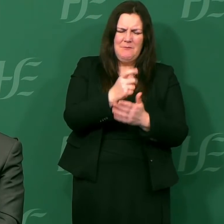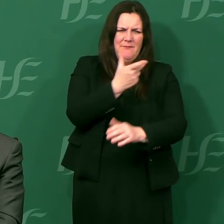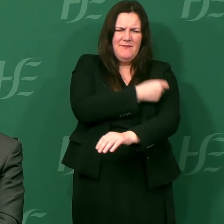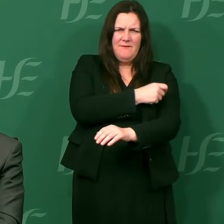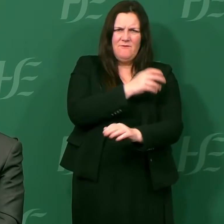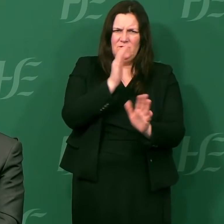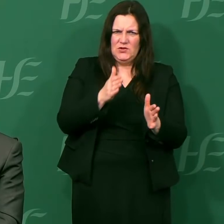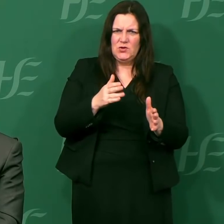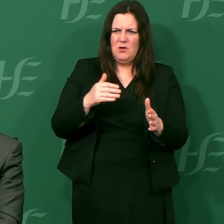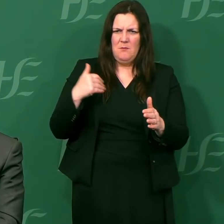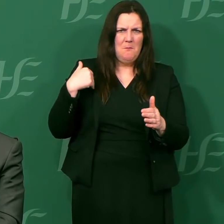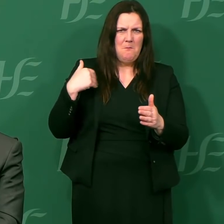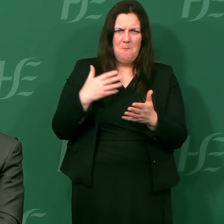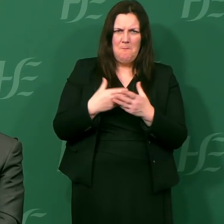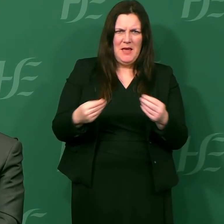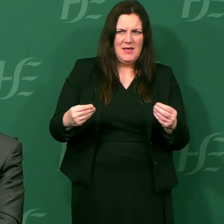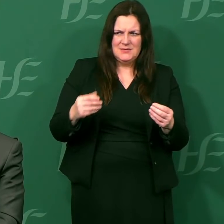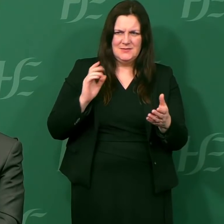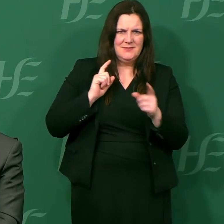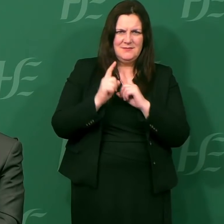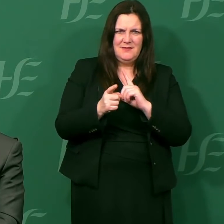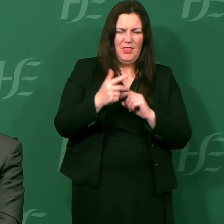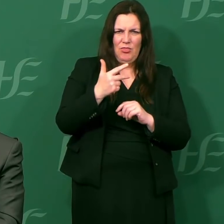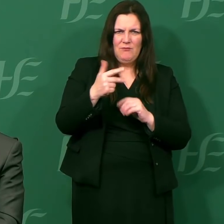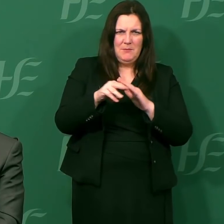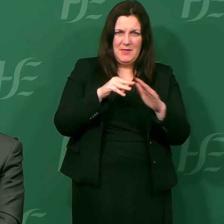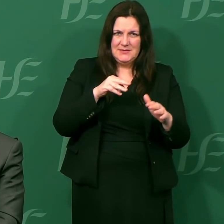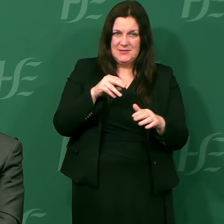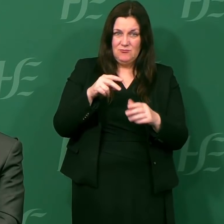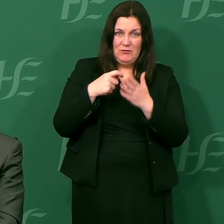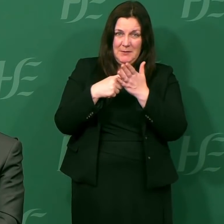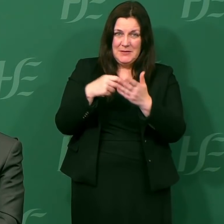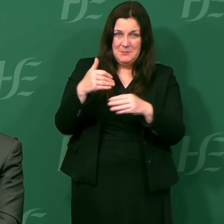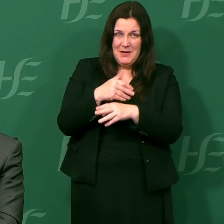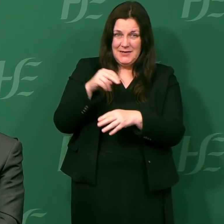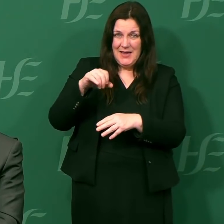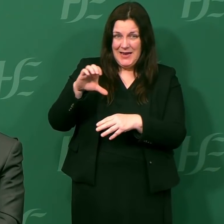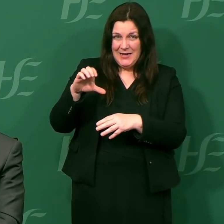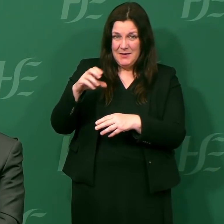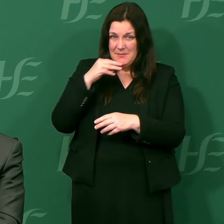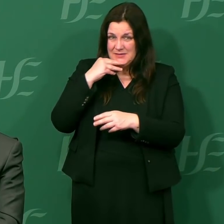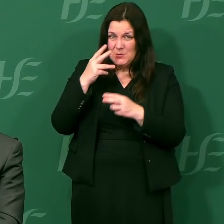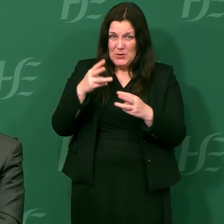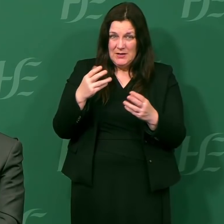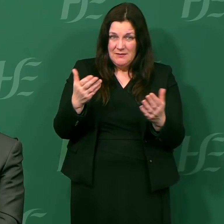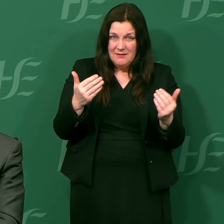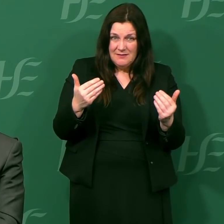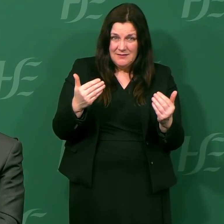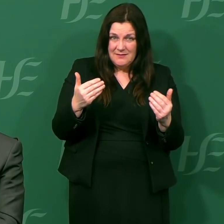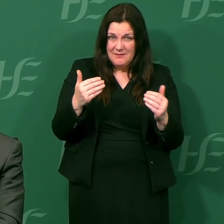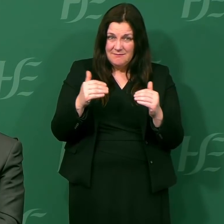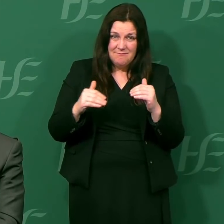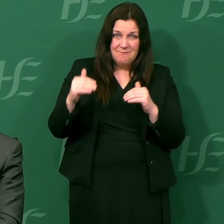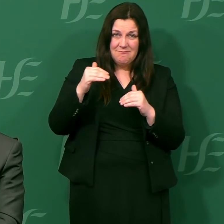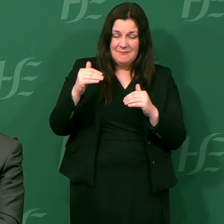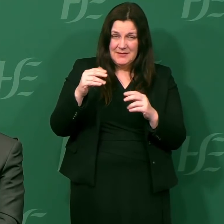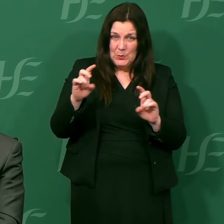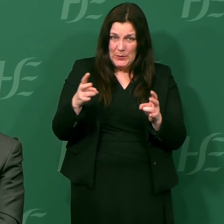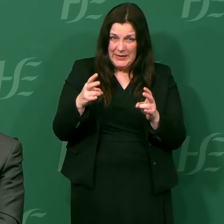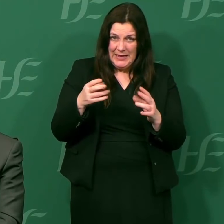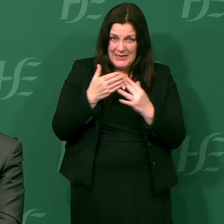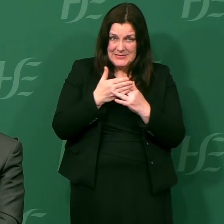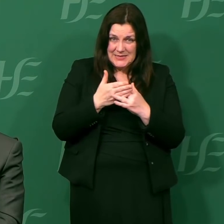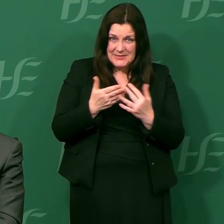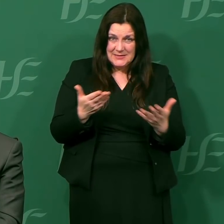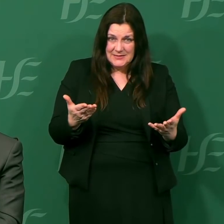well past the 3-month mark as recommended by NIAC. Is there going to be any move towards bringing those people up the pecking order in terms of getting access to a